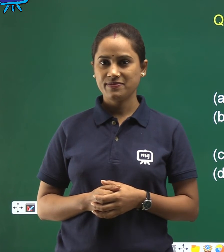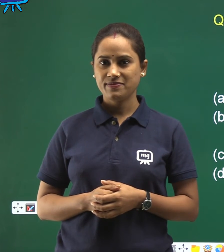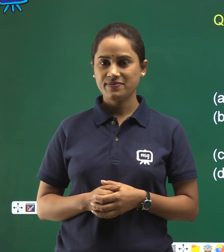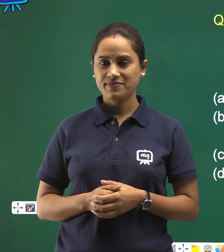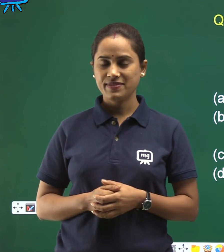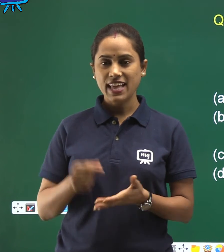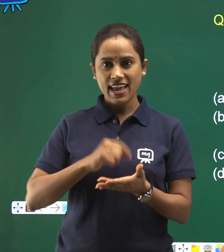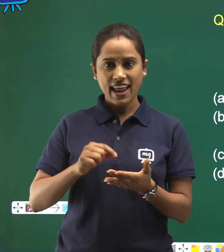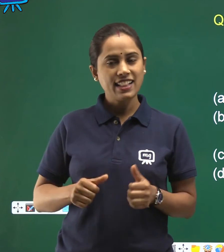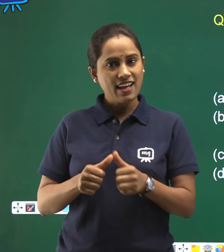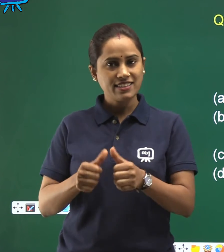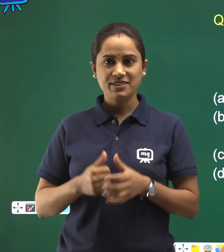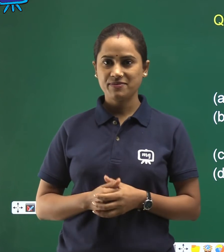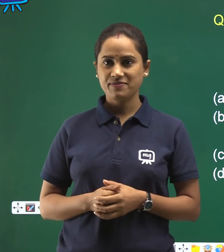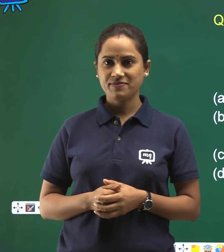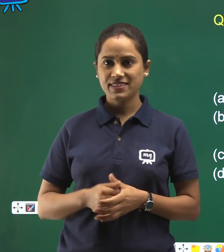Write the answer